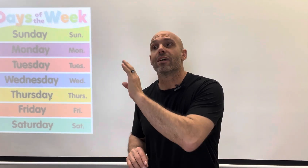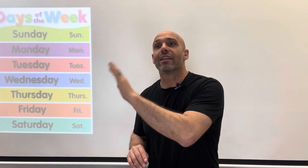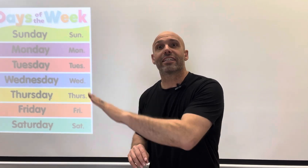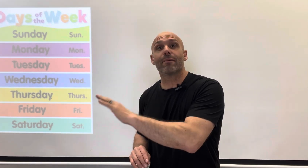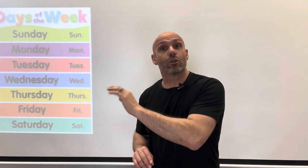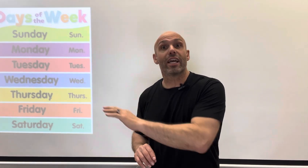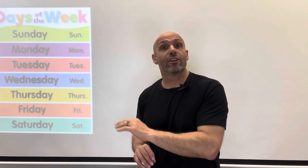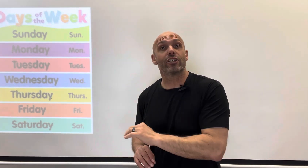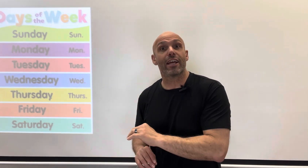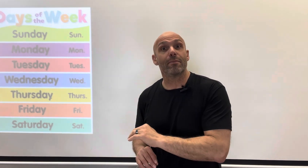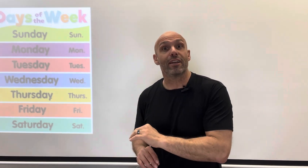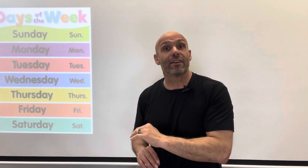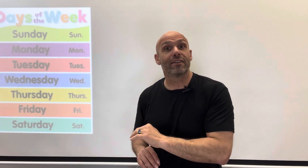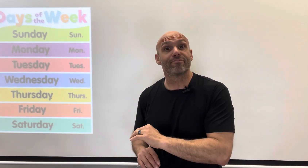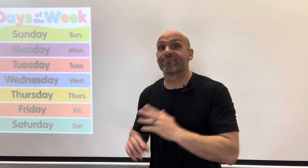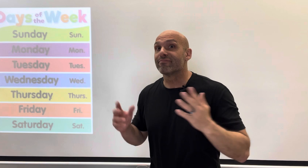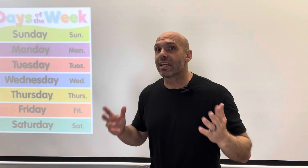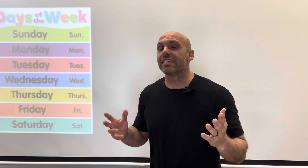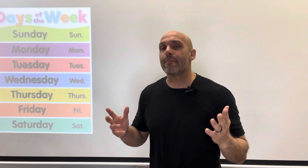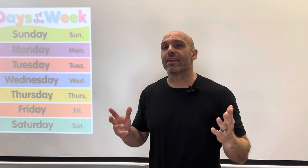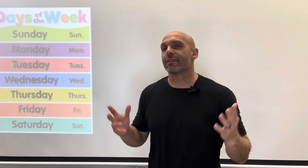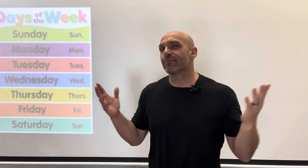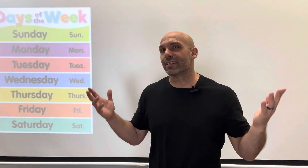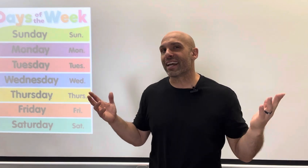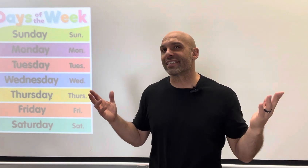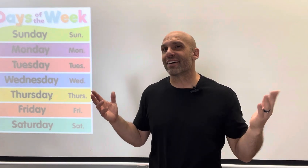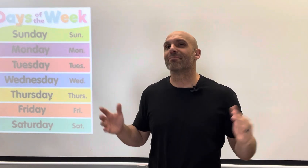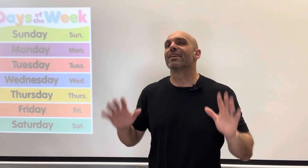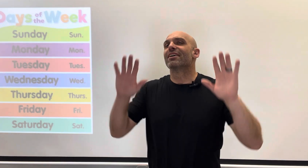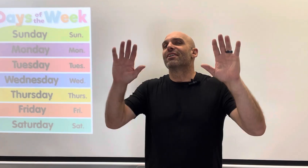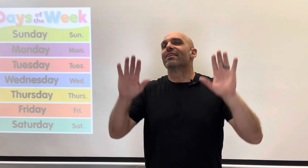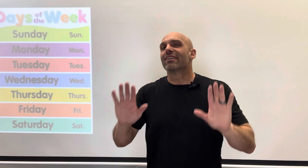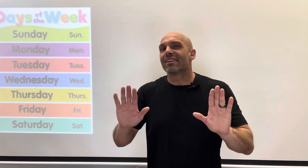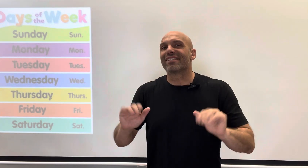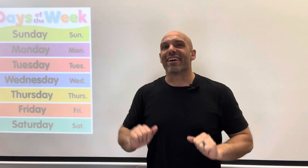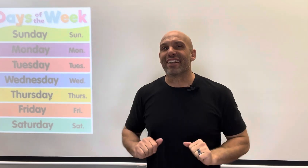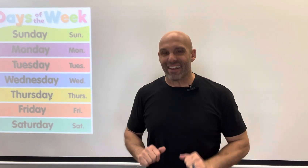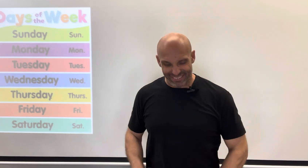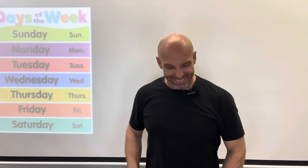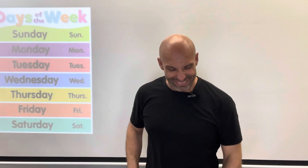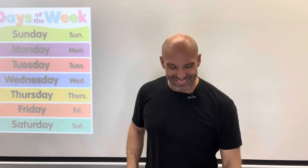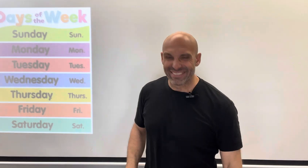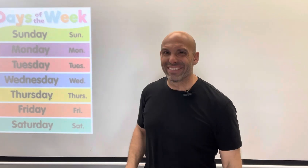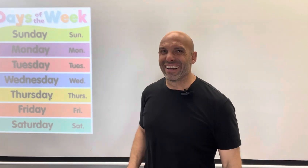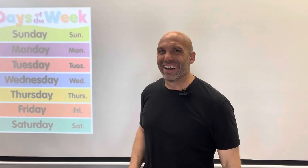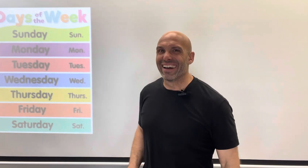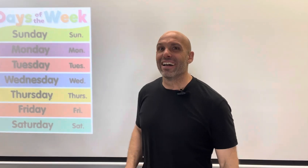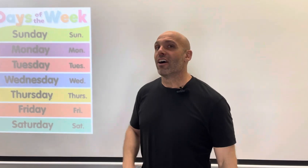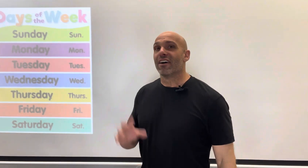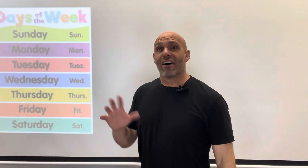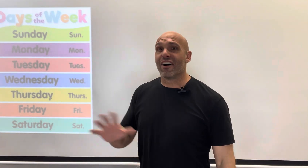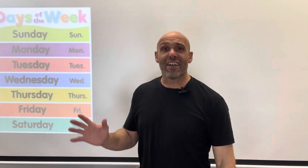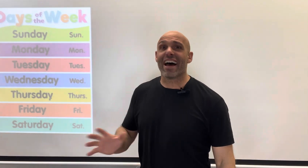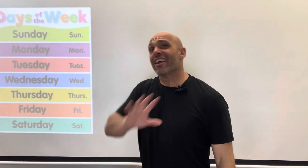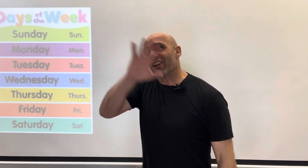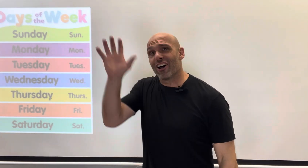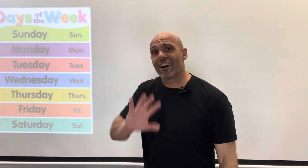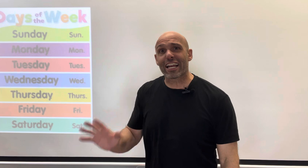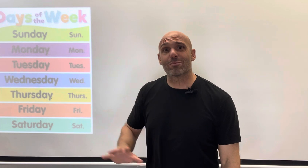like them so they understand me. Same thing with ASL. Sunday. All that long